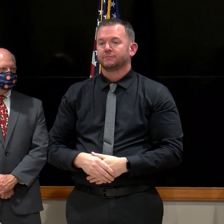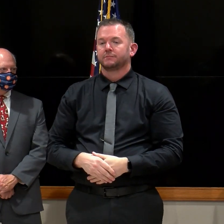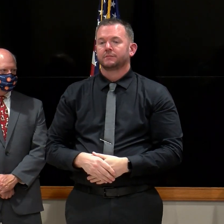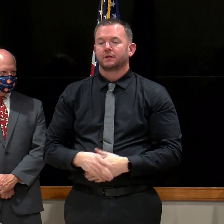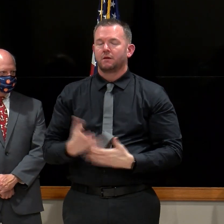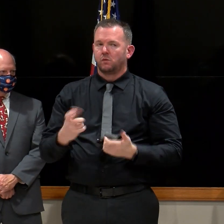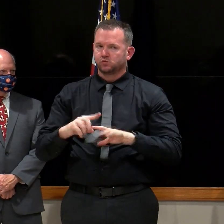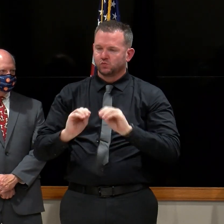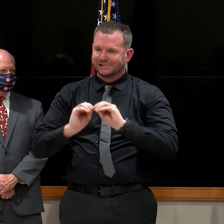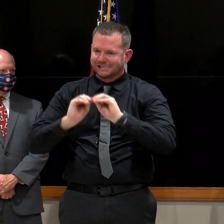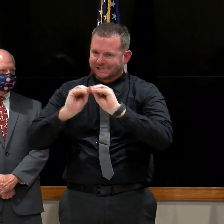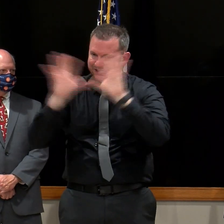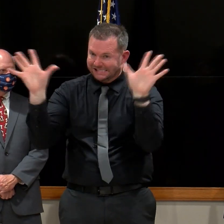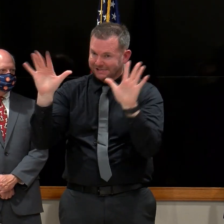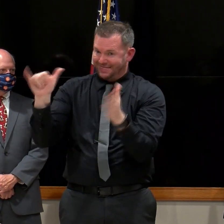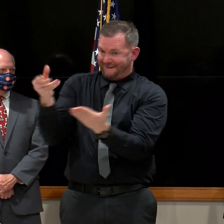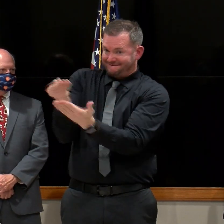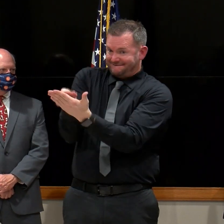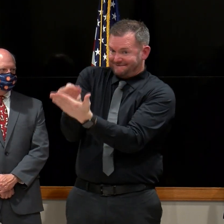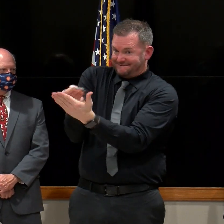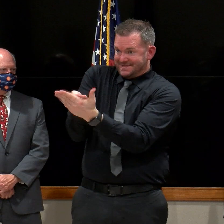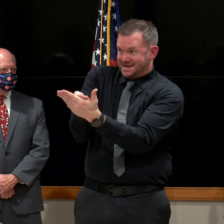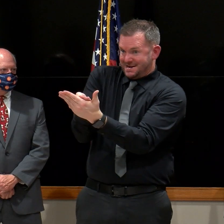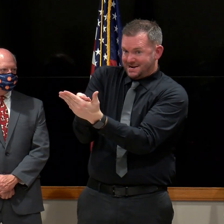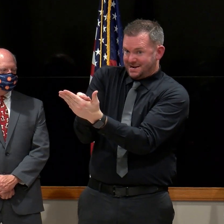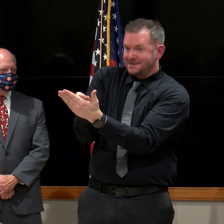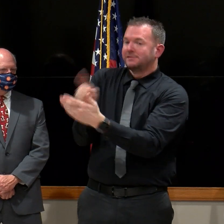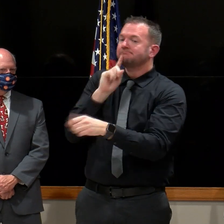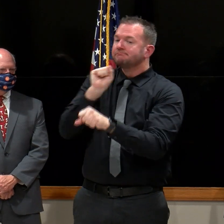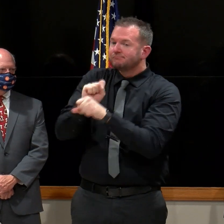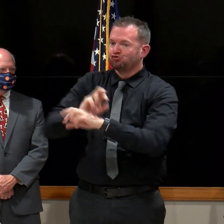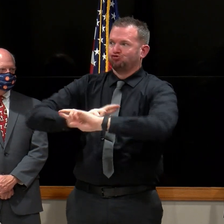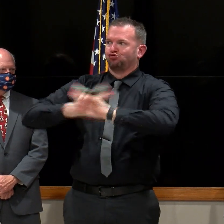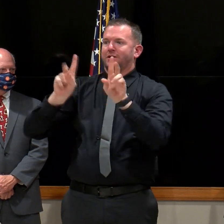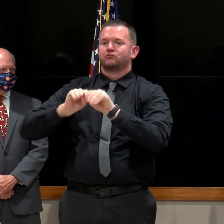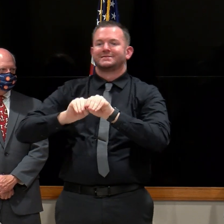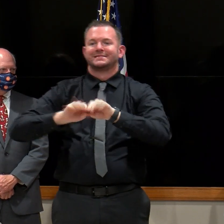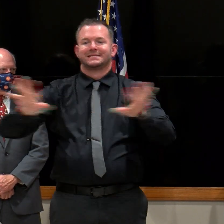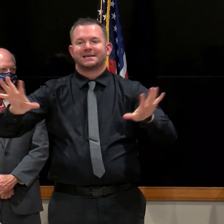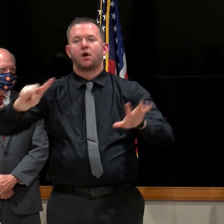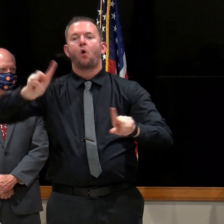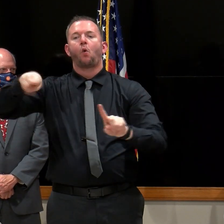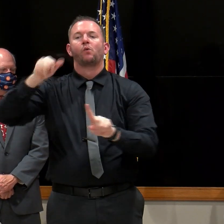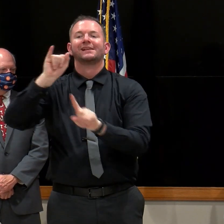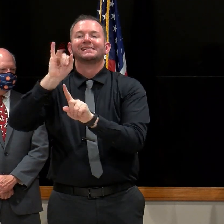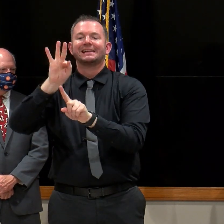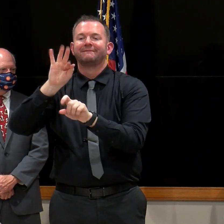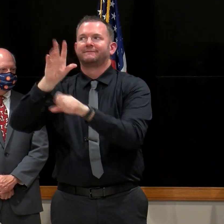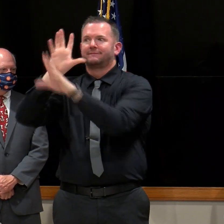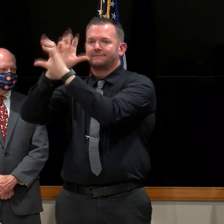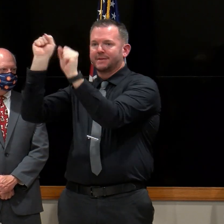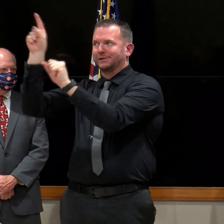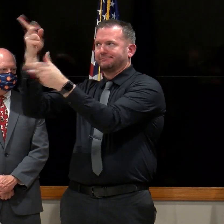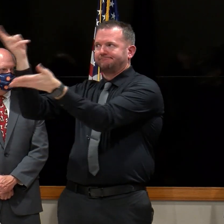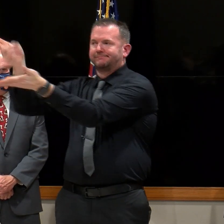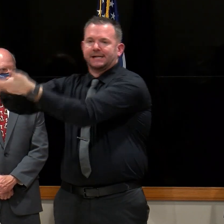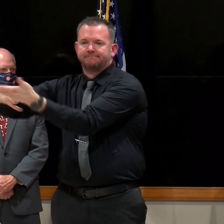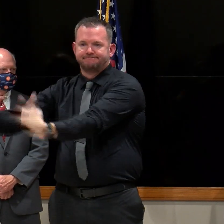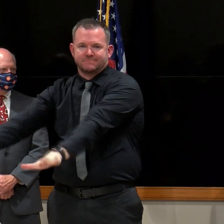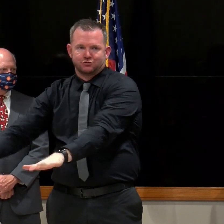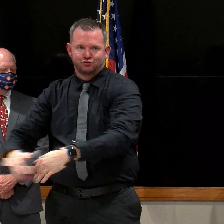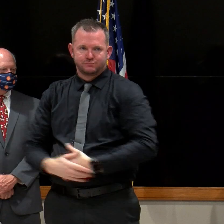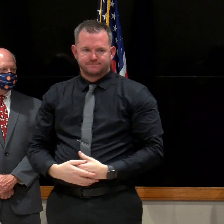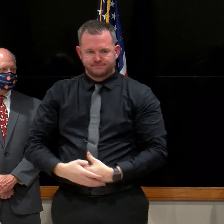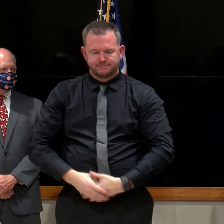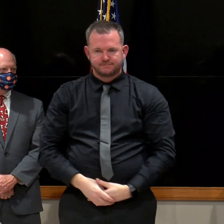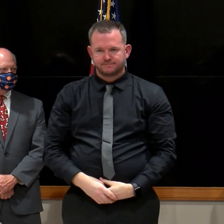ready to be sent, only needing a signature, and we're prepared to work as hard as we can to ensure that our local